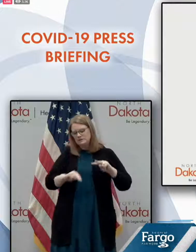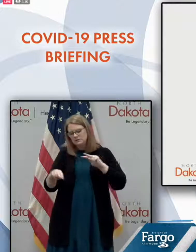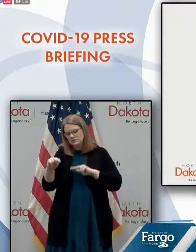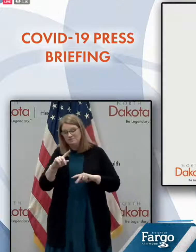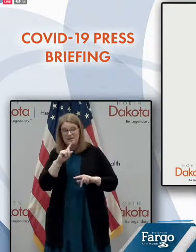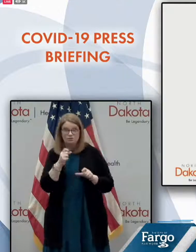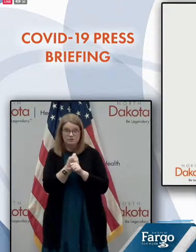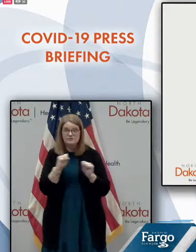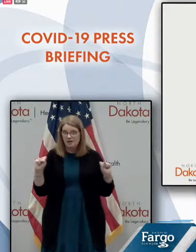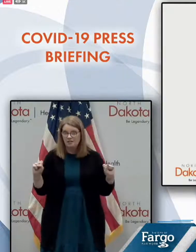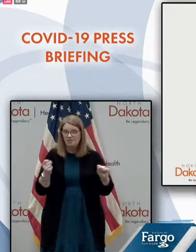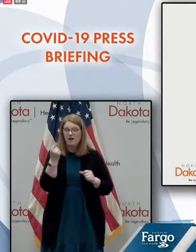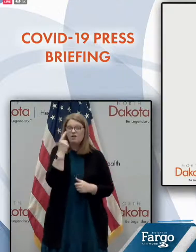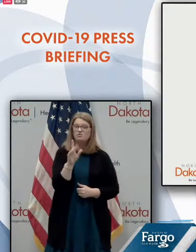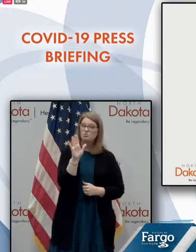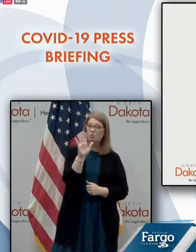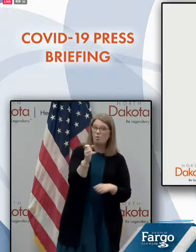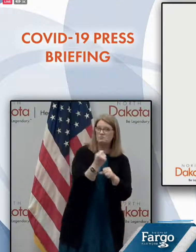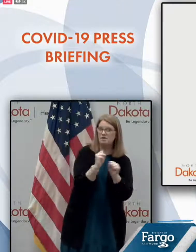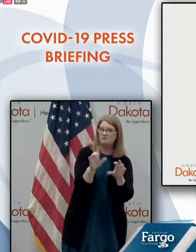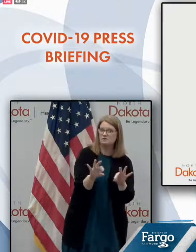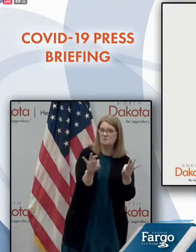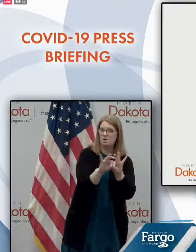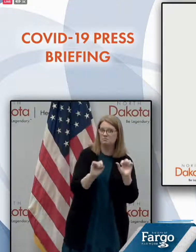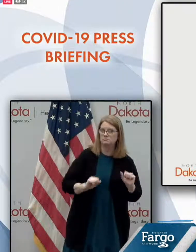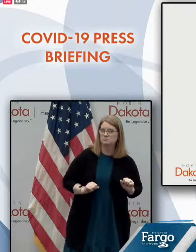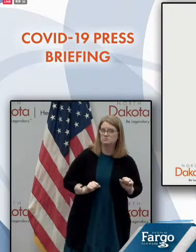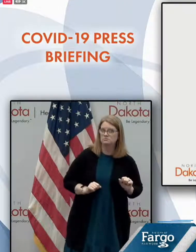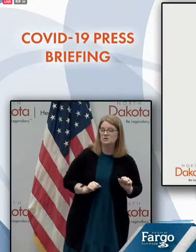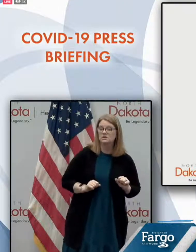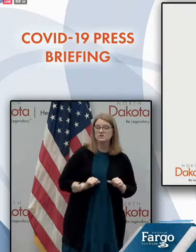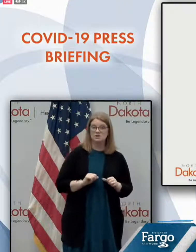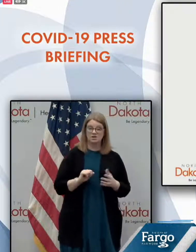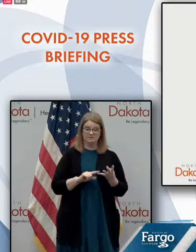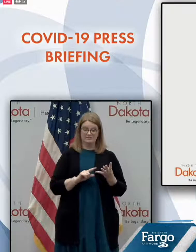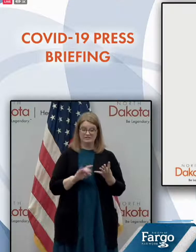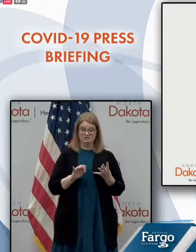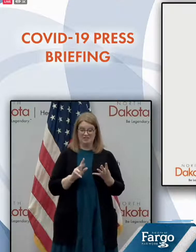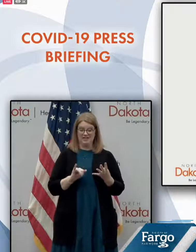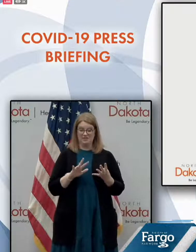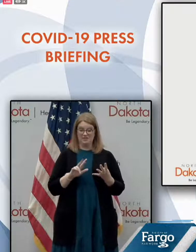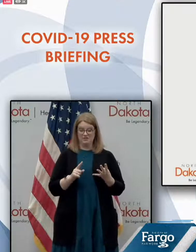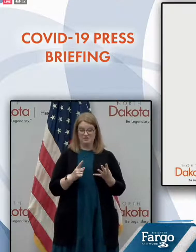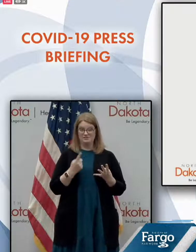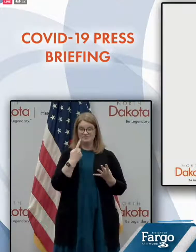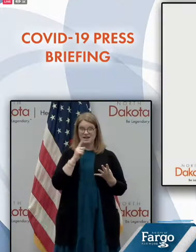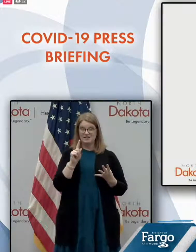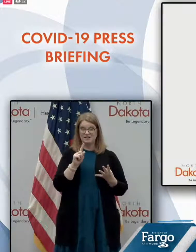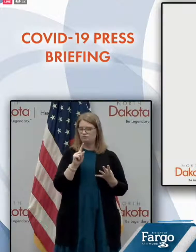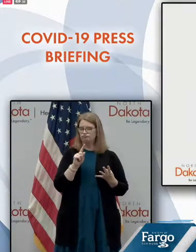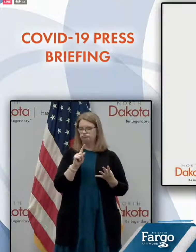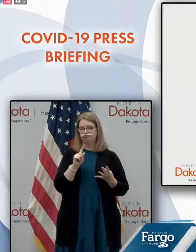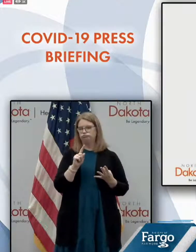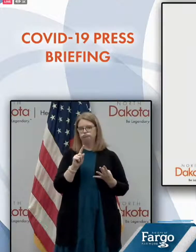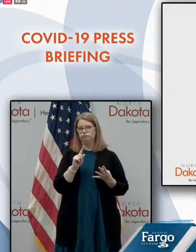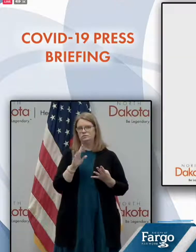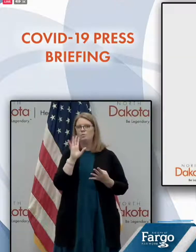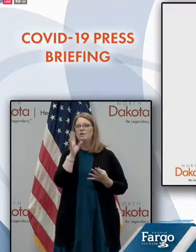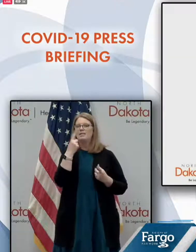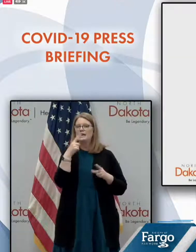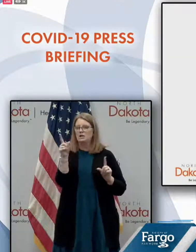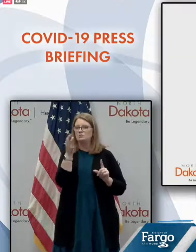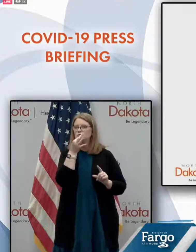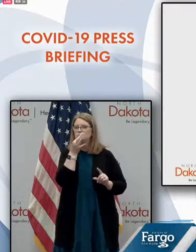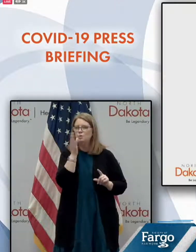and security. So the application go live date is not July 31st, but we will be announcing that date within a week.